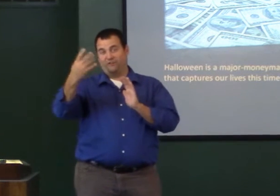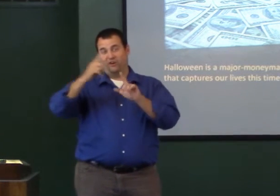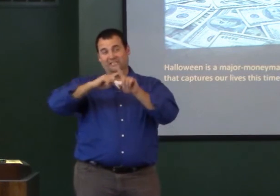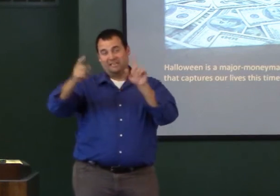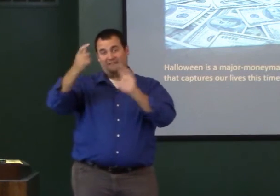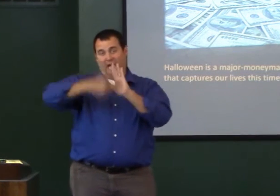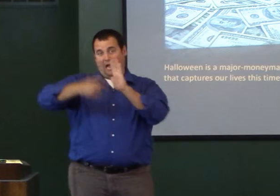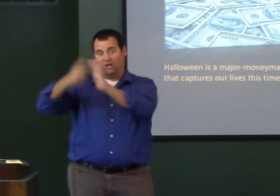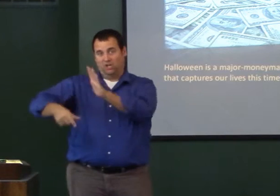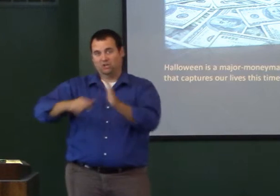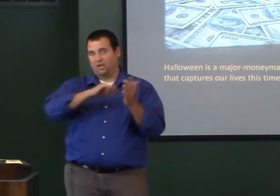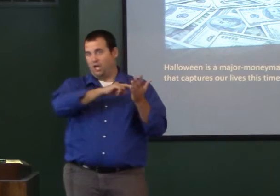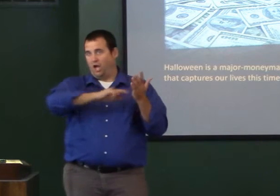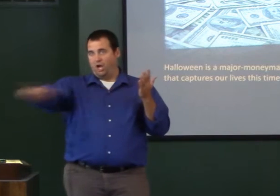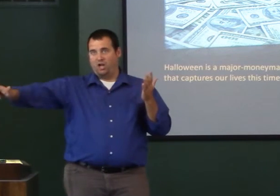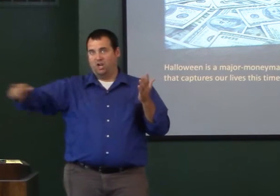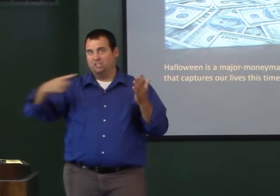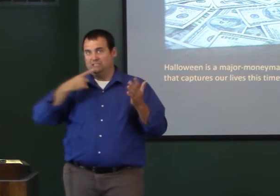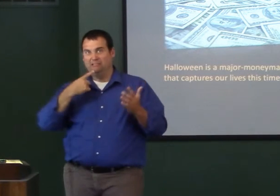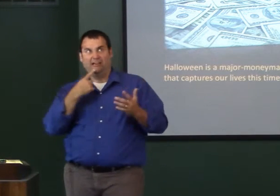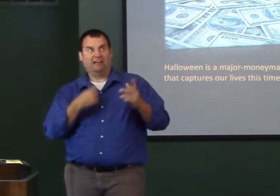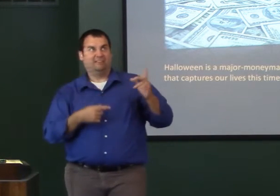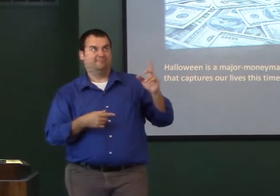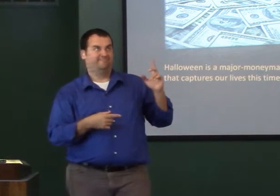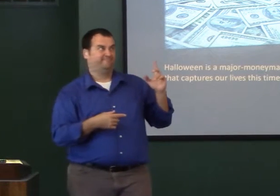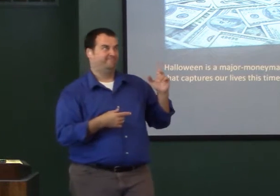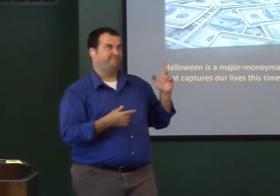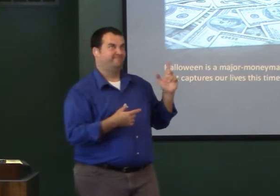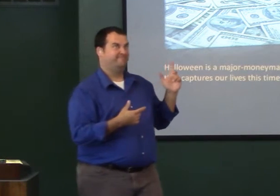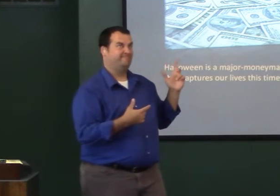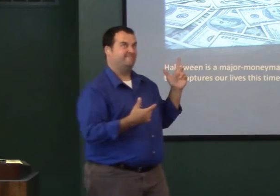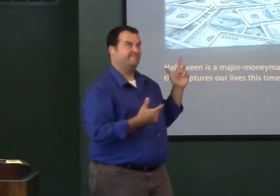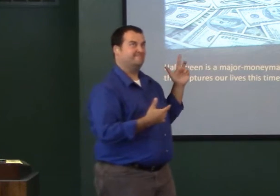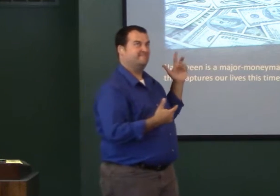should be three or four different articles that says